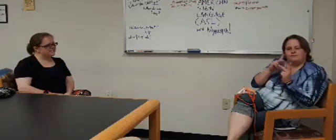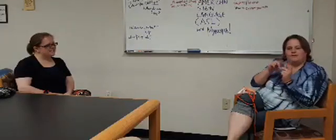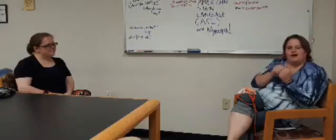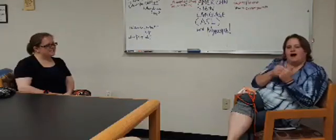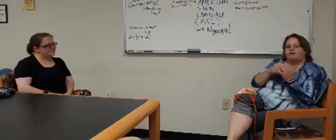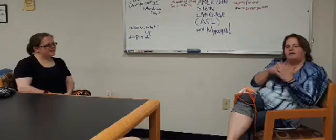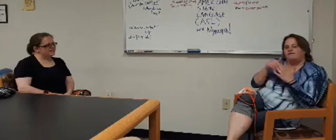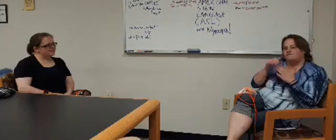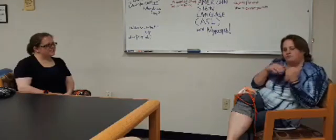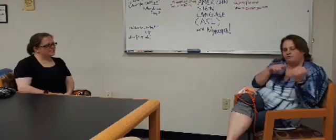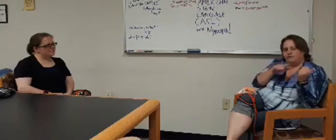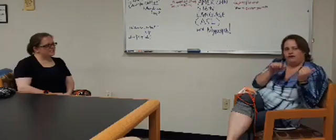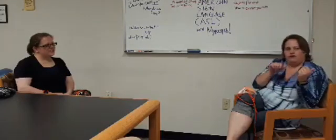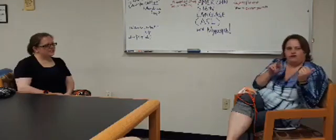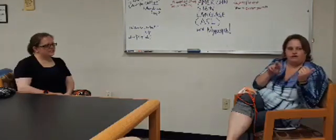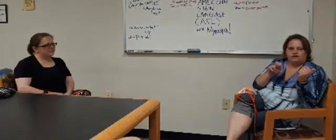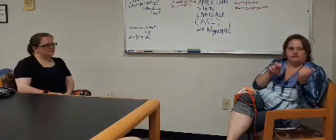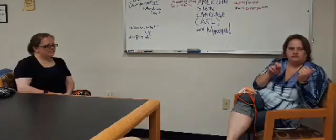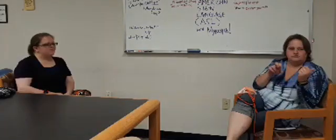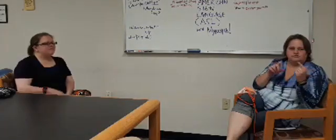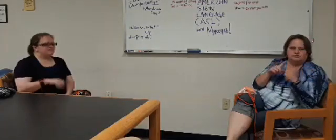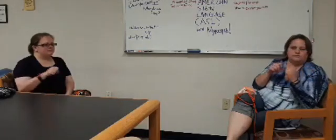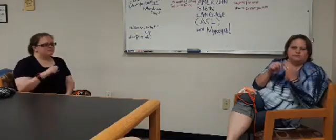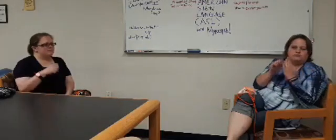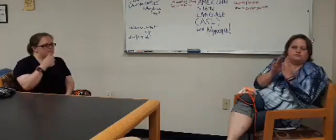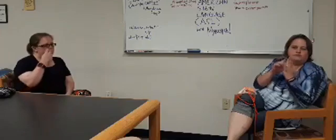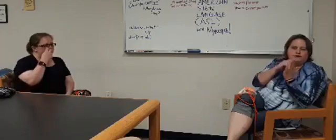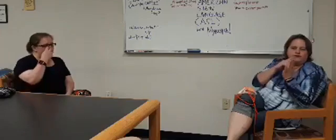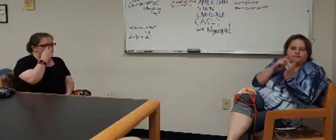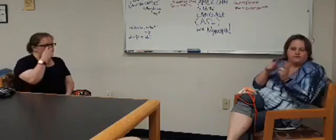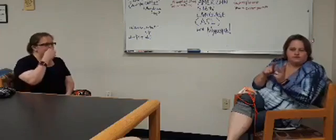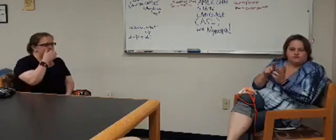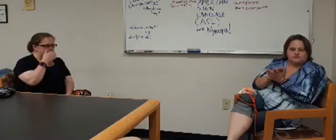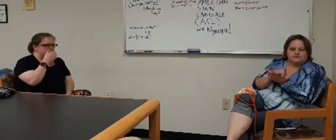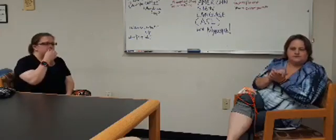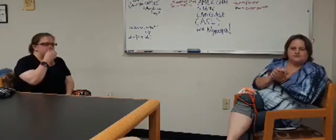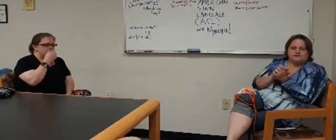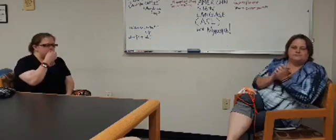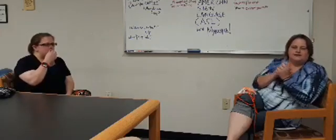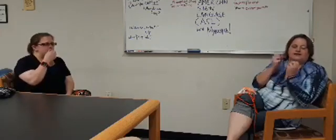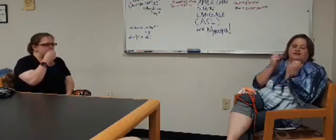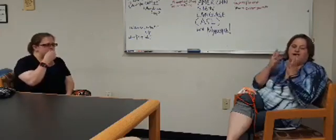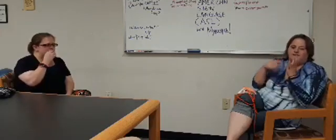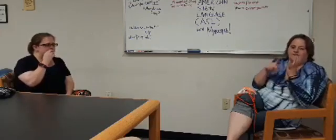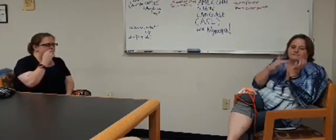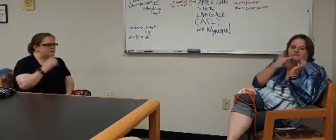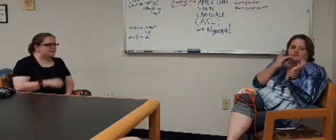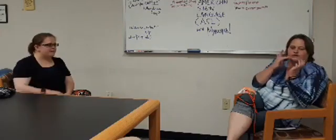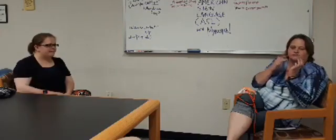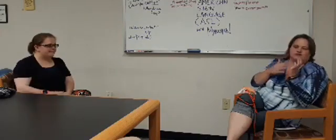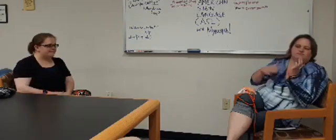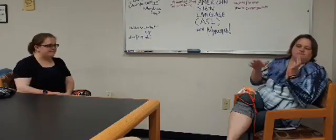how comfortable they are. Okay. To post a hearing person. Because a lot of them prefer,